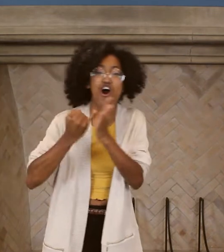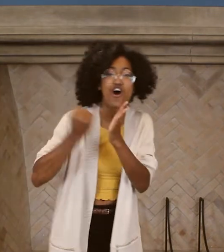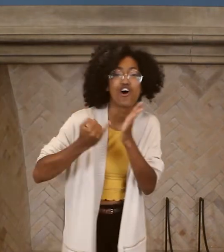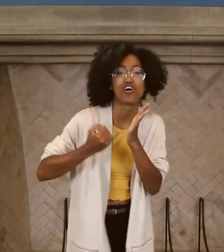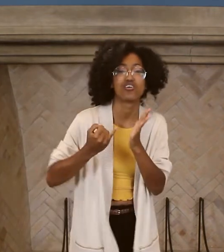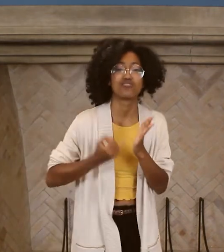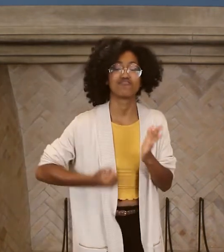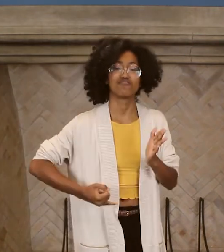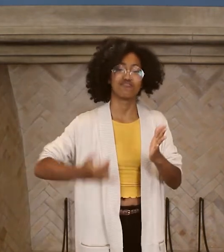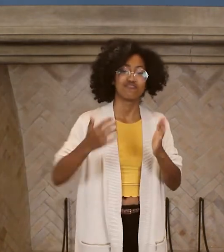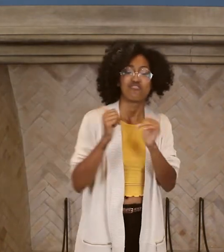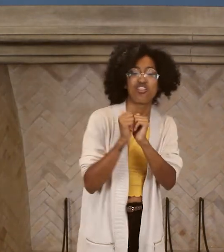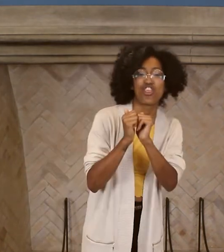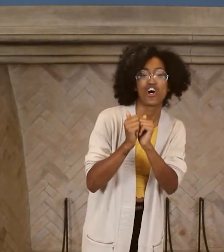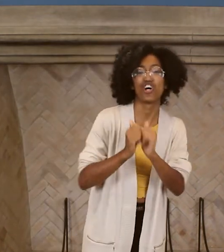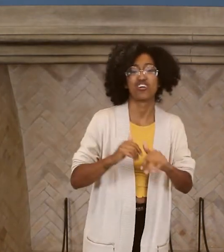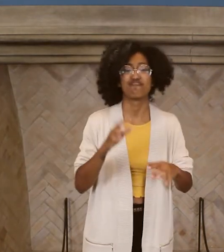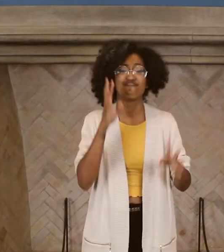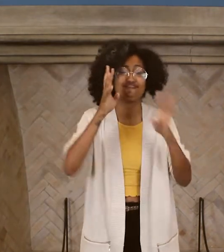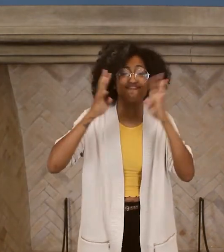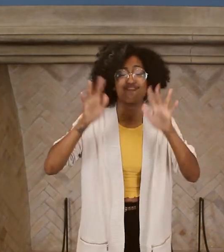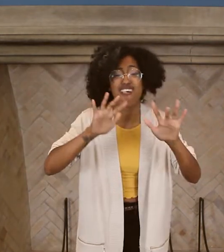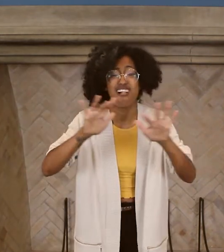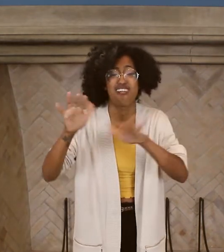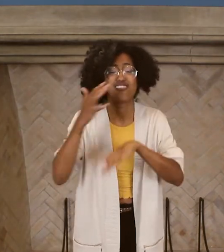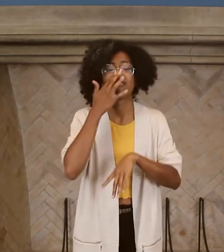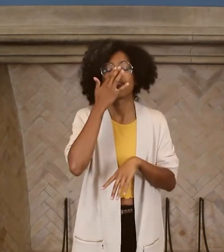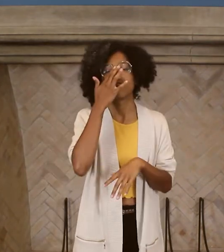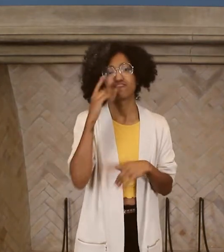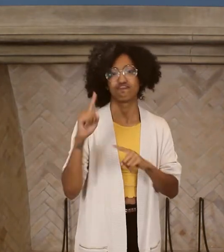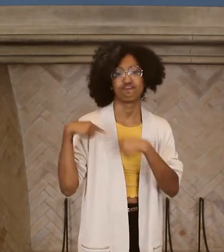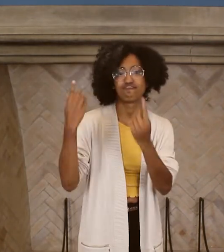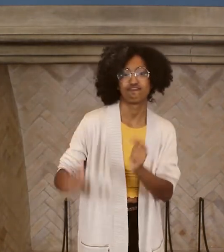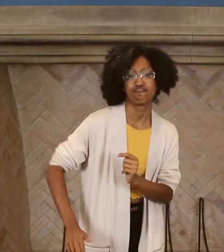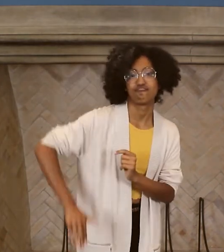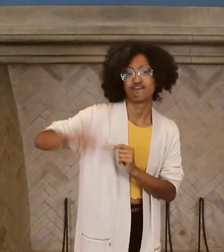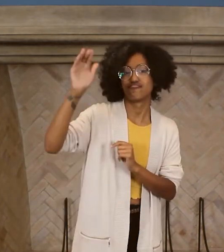did improv games. We did art together.